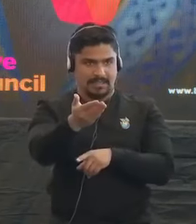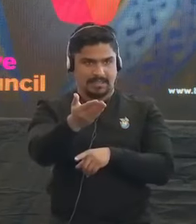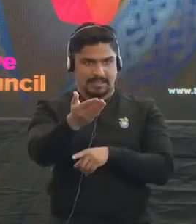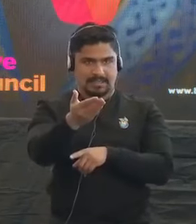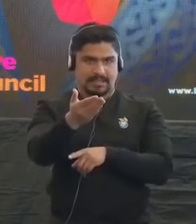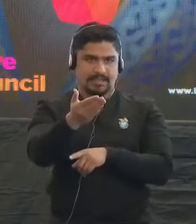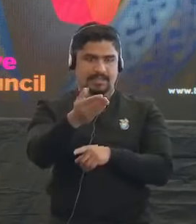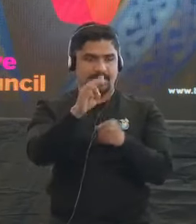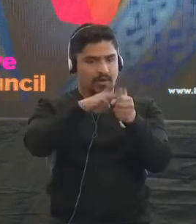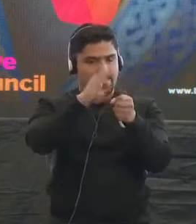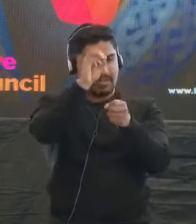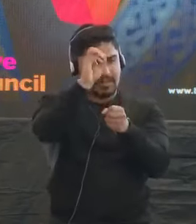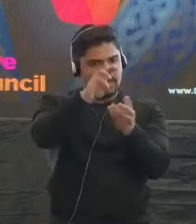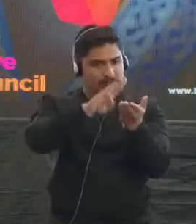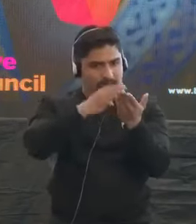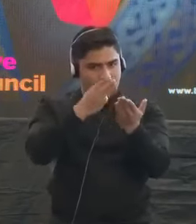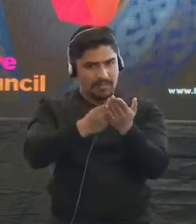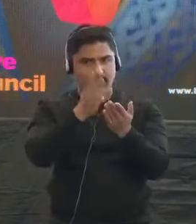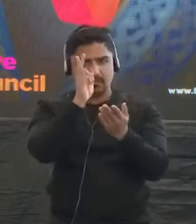And